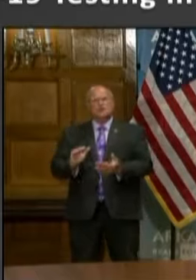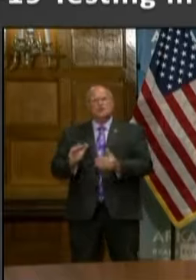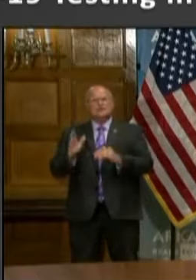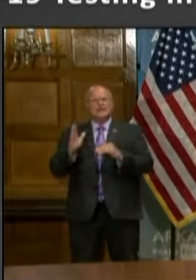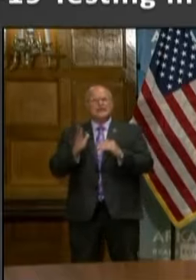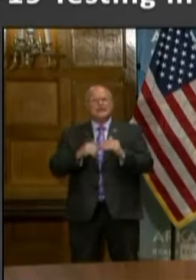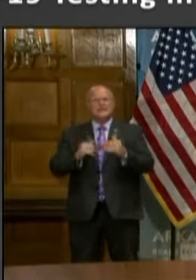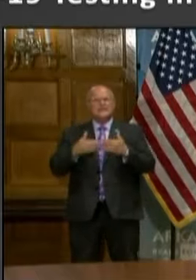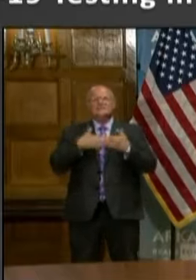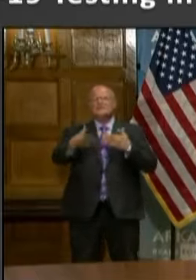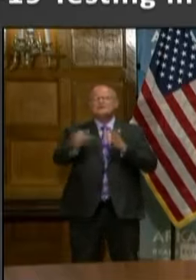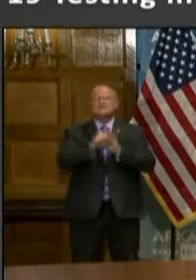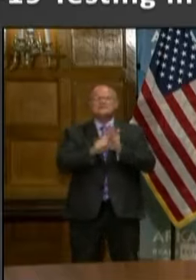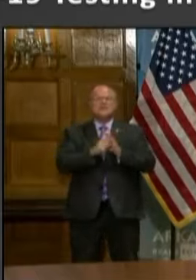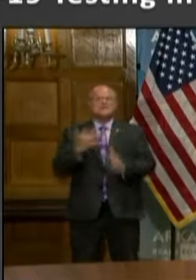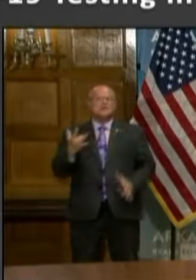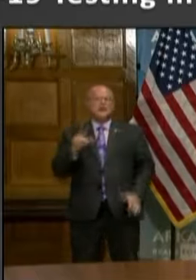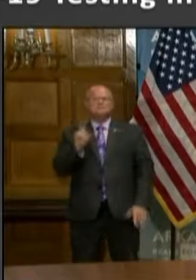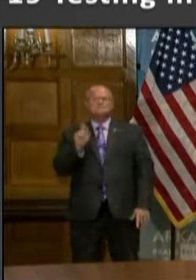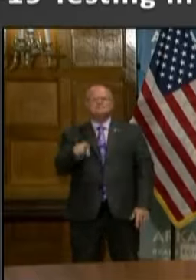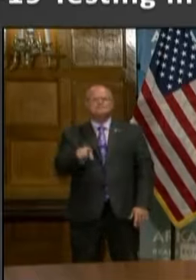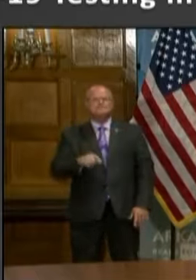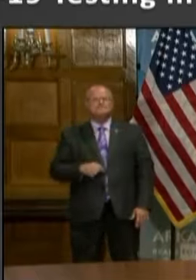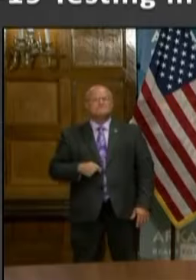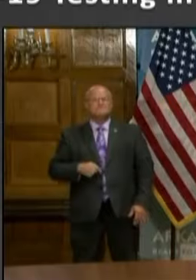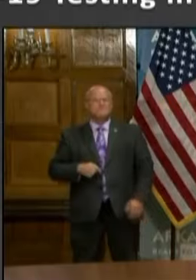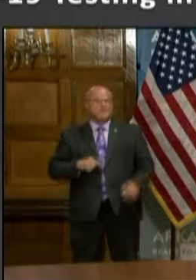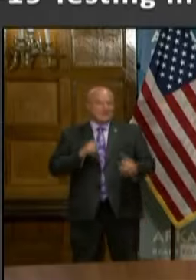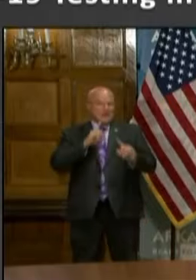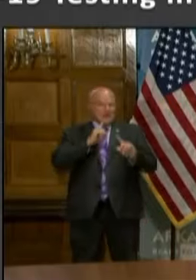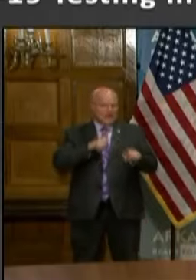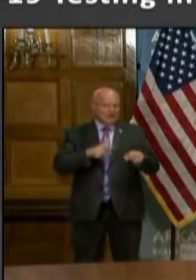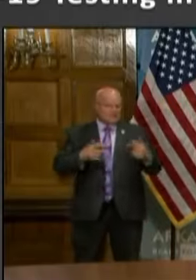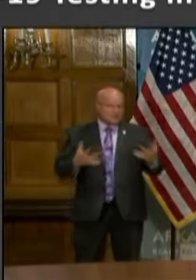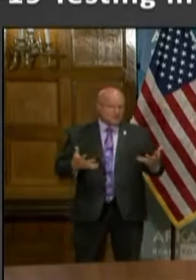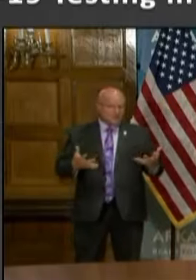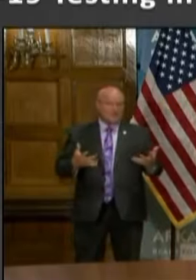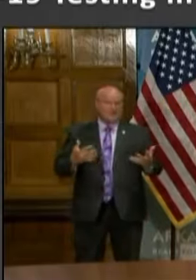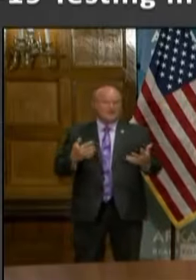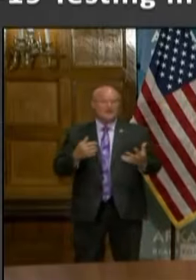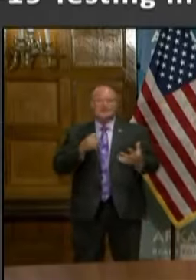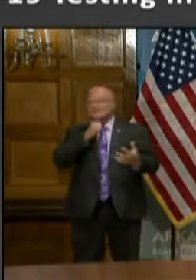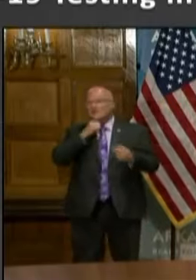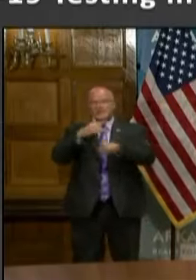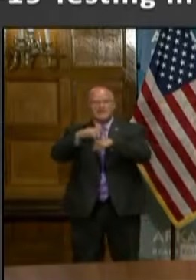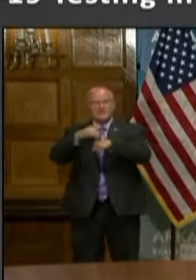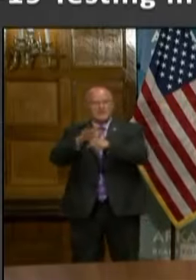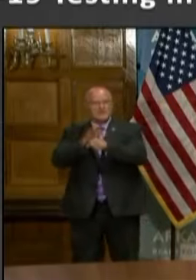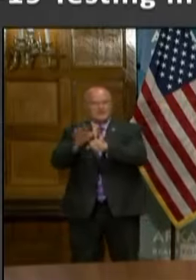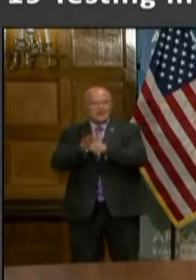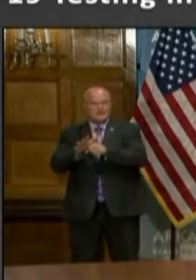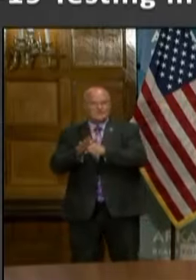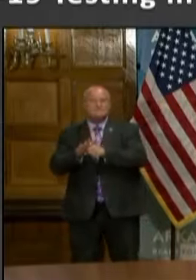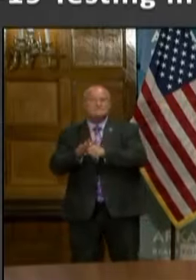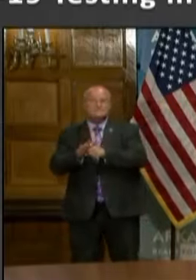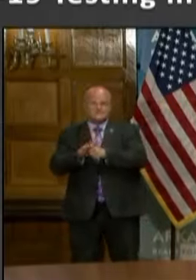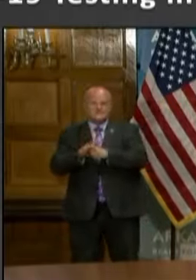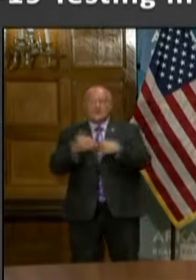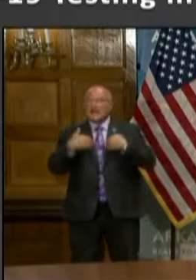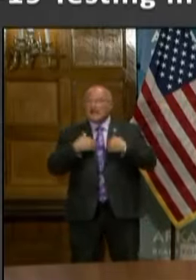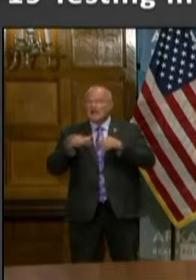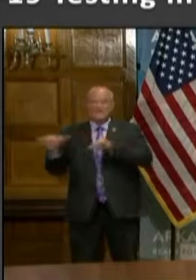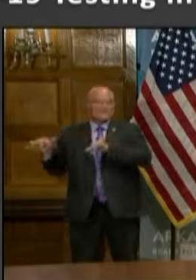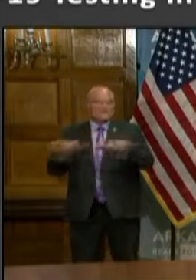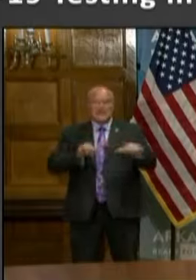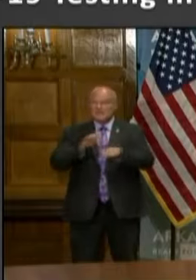residence than the rest of the state? Now, the answer could be, well, we're not making it available enough. Well, they have the